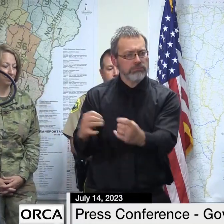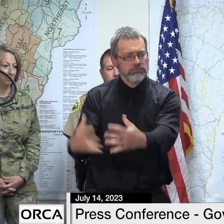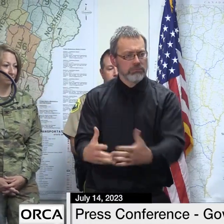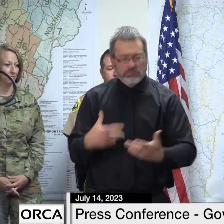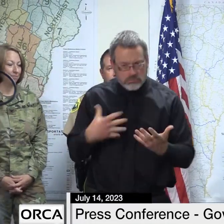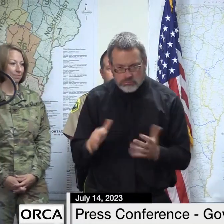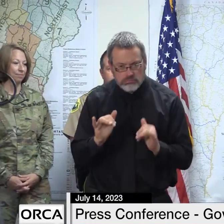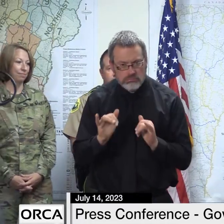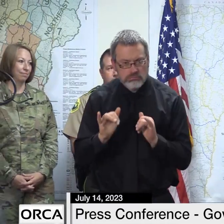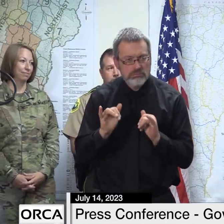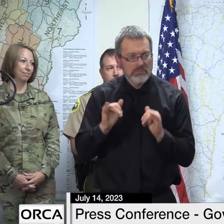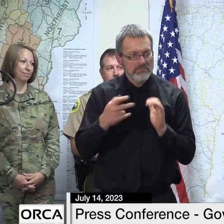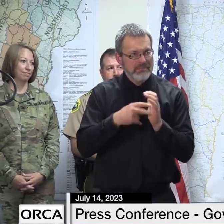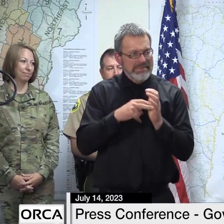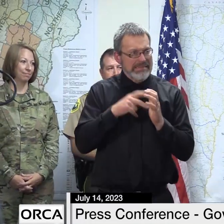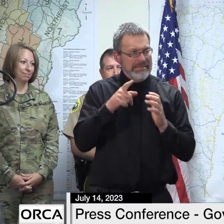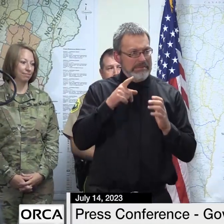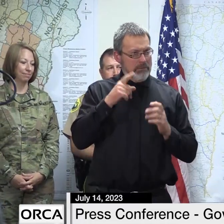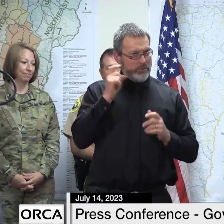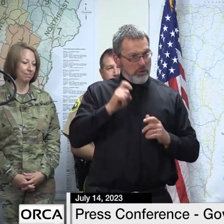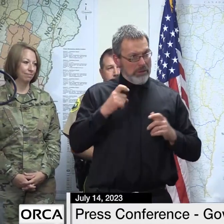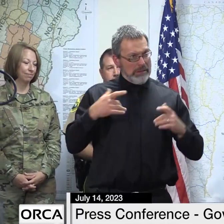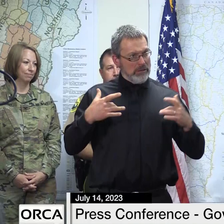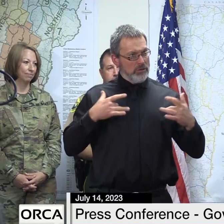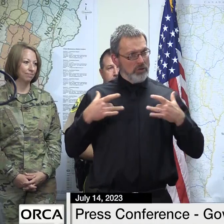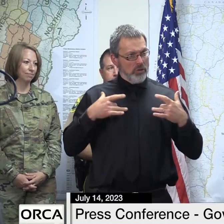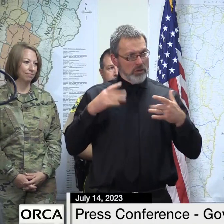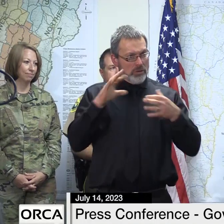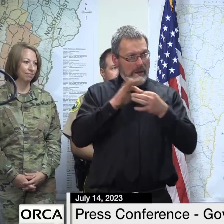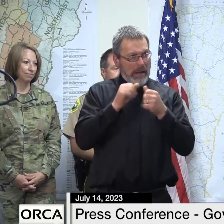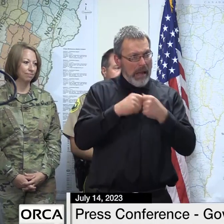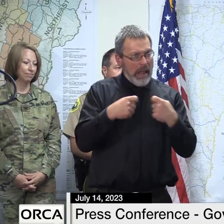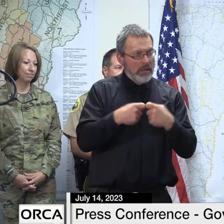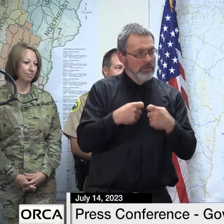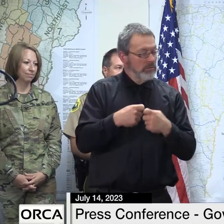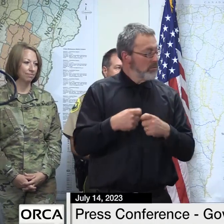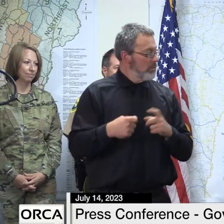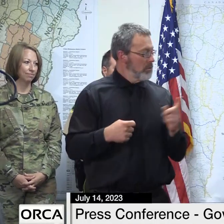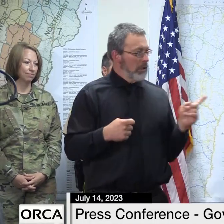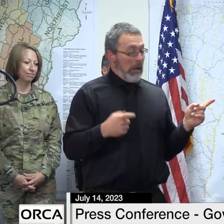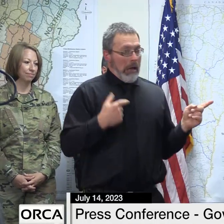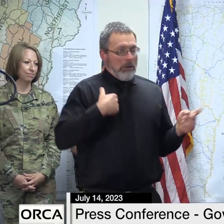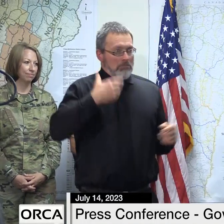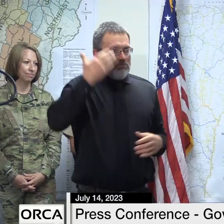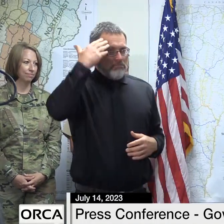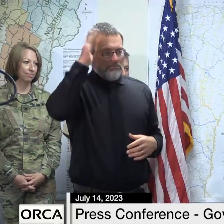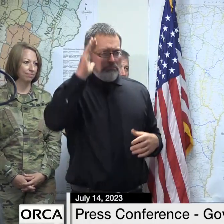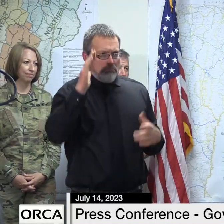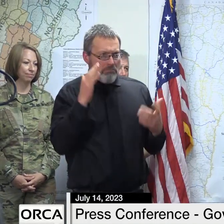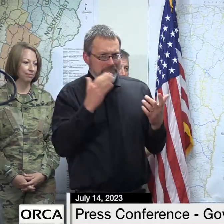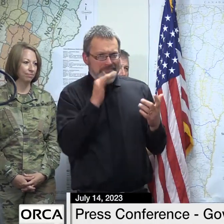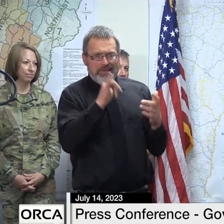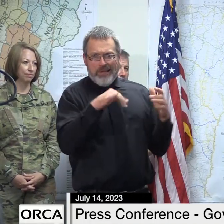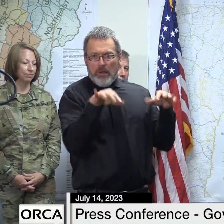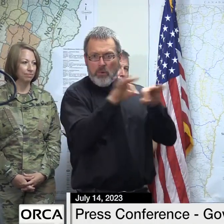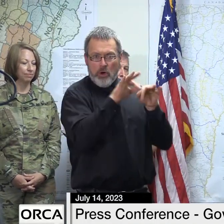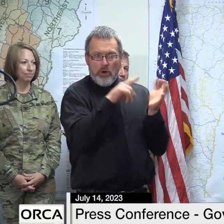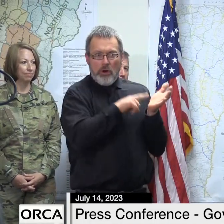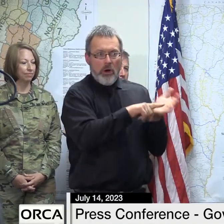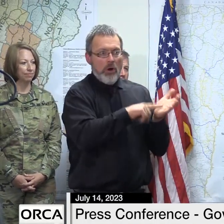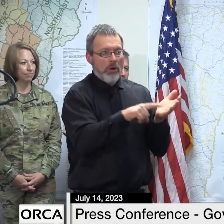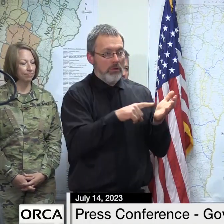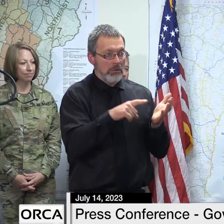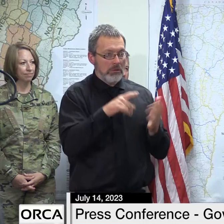At this point in time, I don't know if we can answer that, and we'll certainly look into it and get back to you and maybe identify that as an